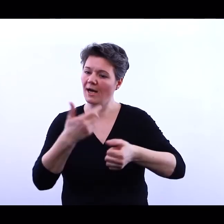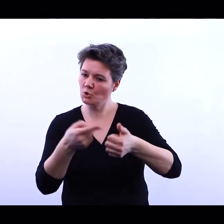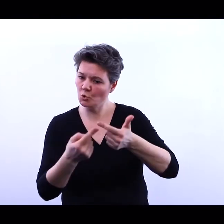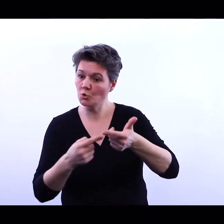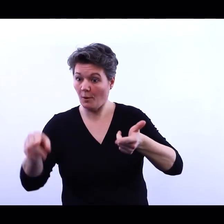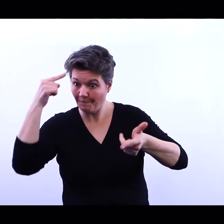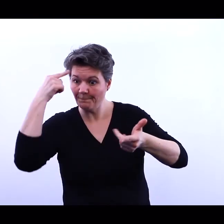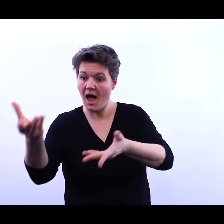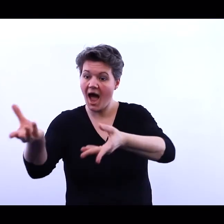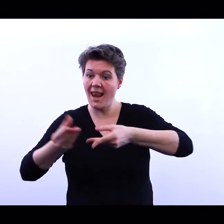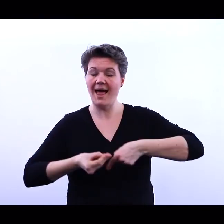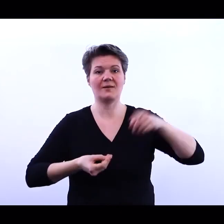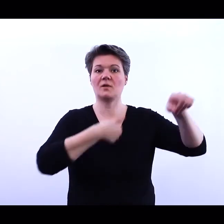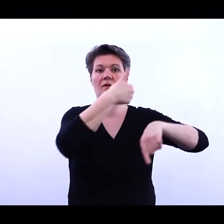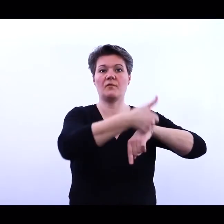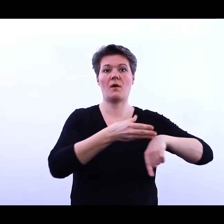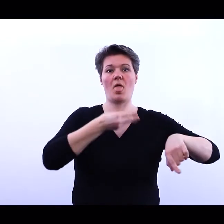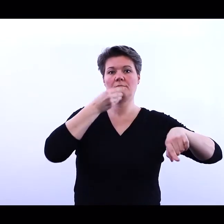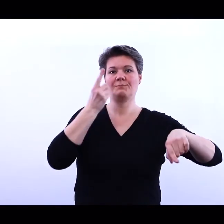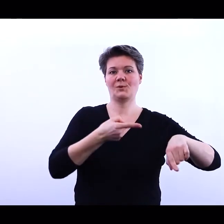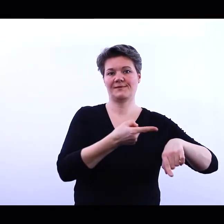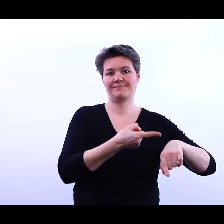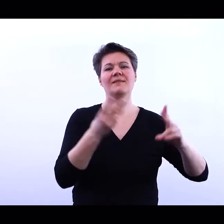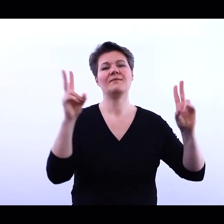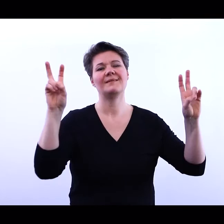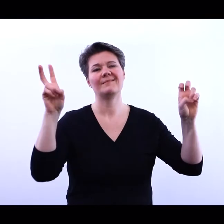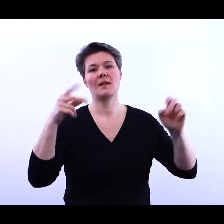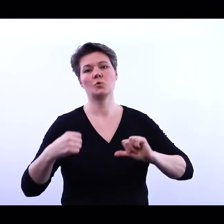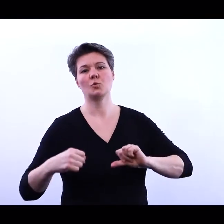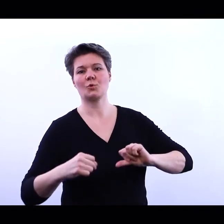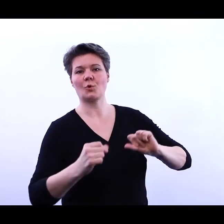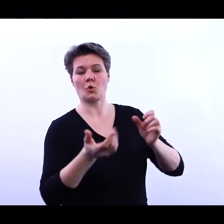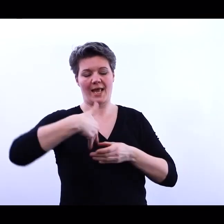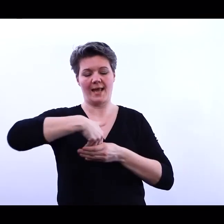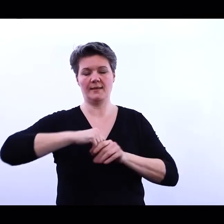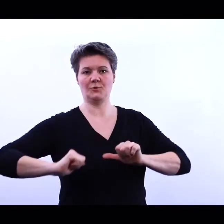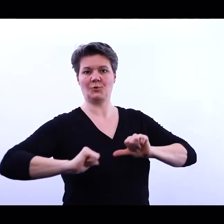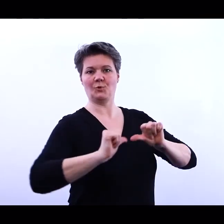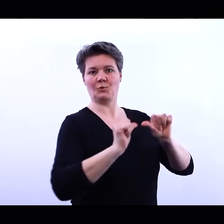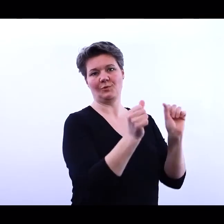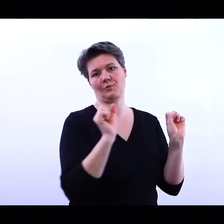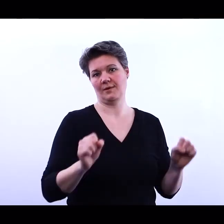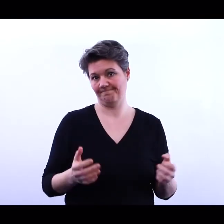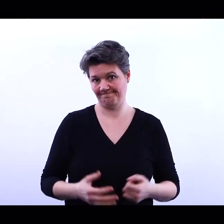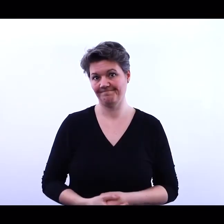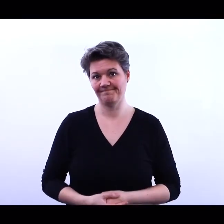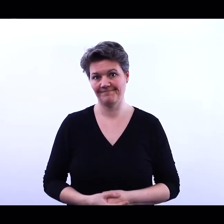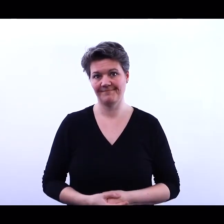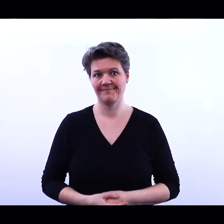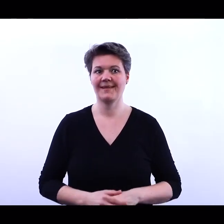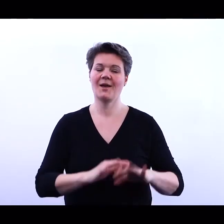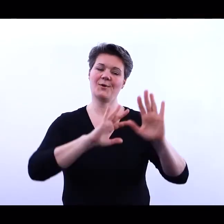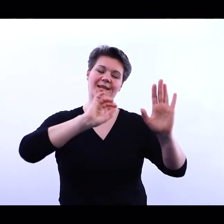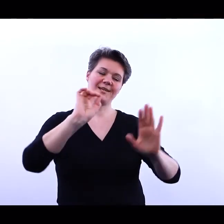start inviting them in, because that's a different kind of peer pressure that organizations really have to bend to. So what would you